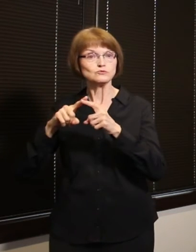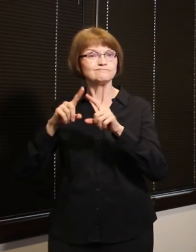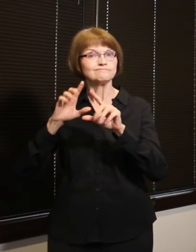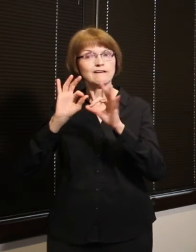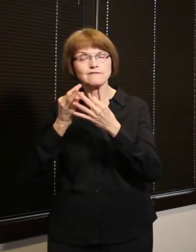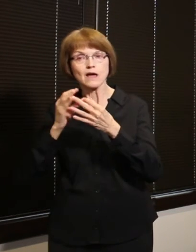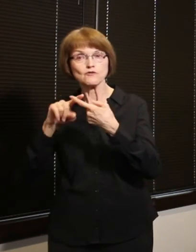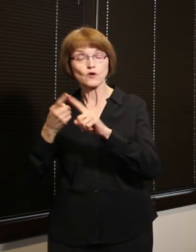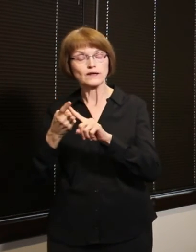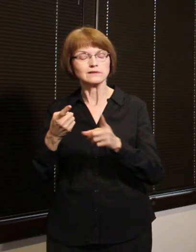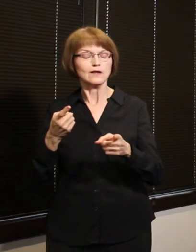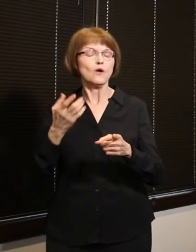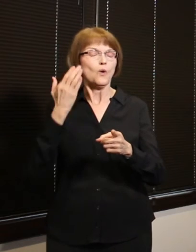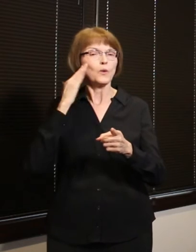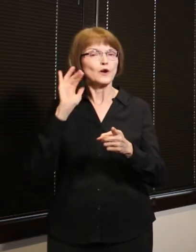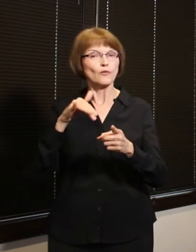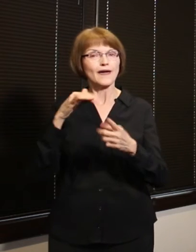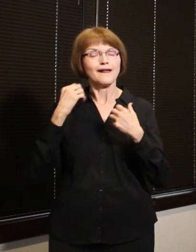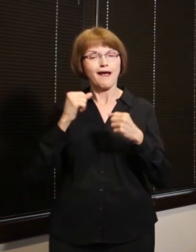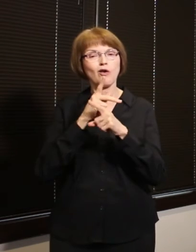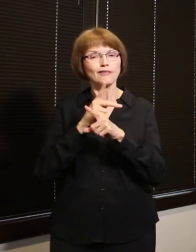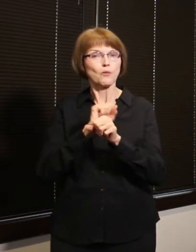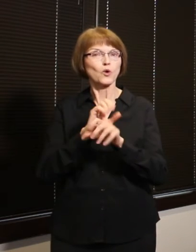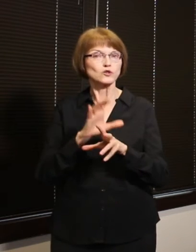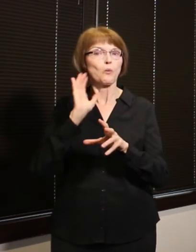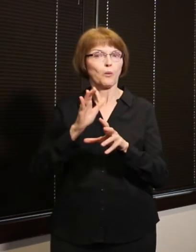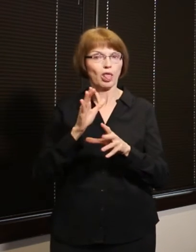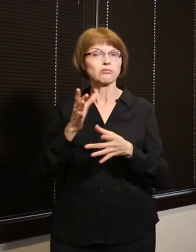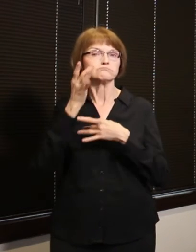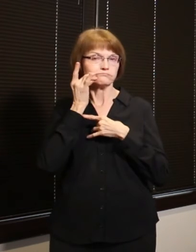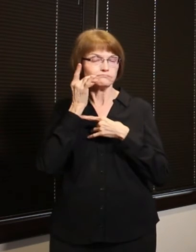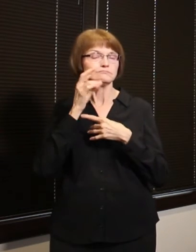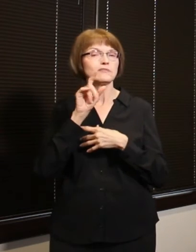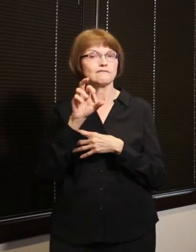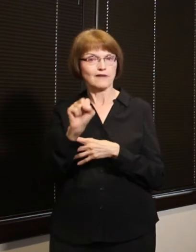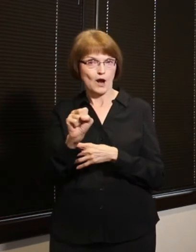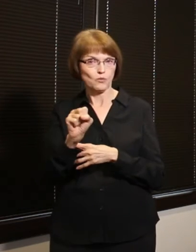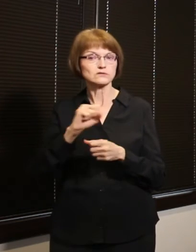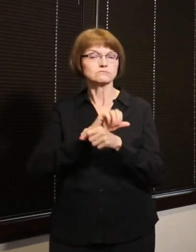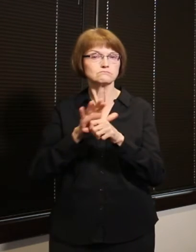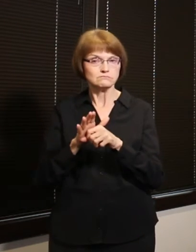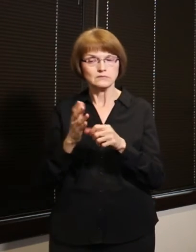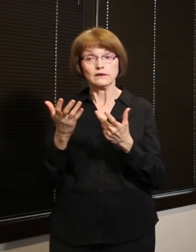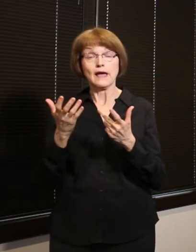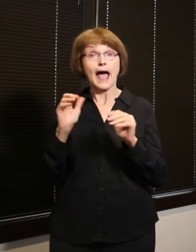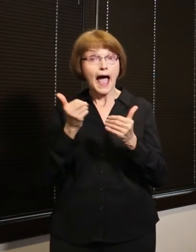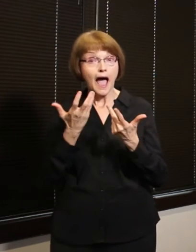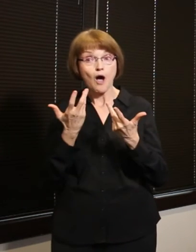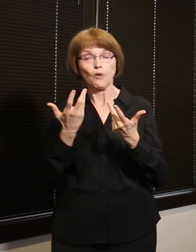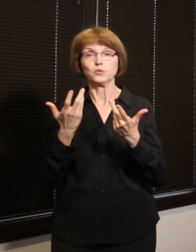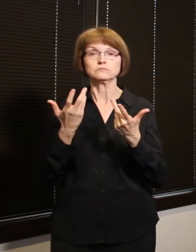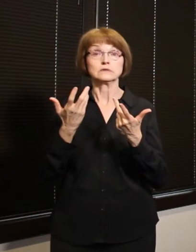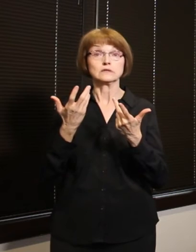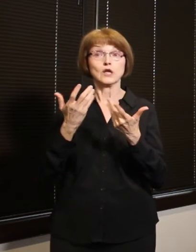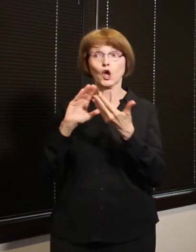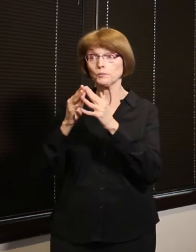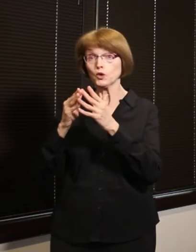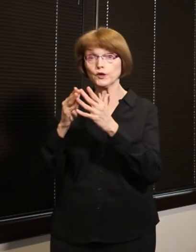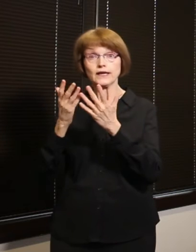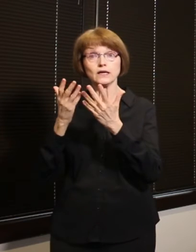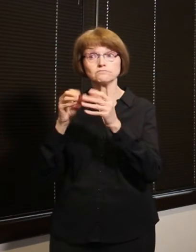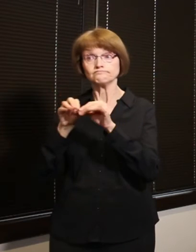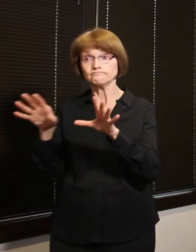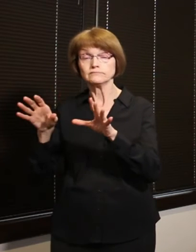do contract the virus. And so, you know, whether that is through community spread or through contact